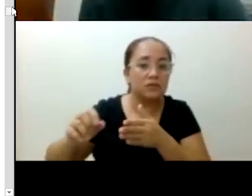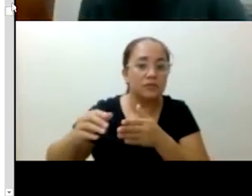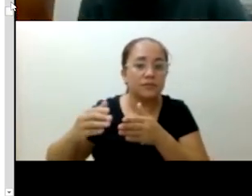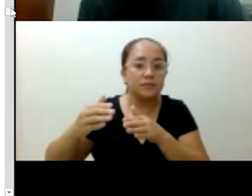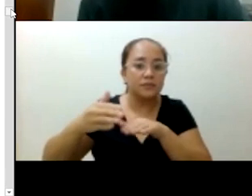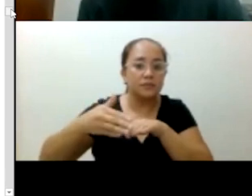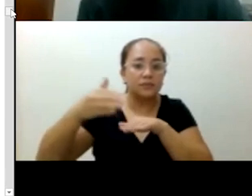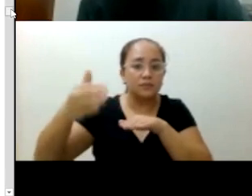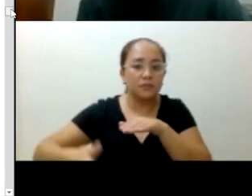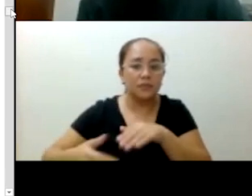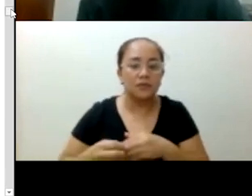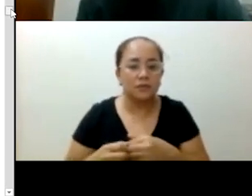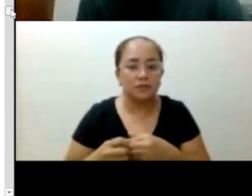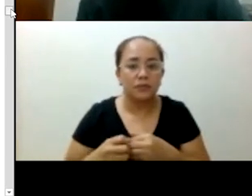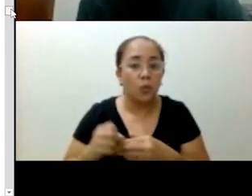Or